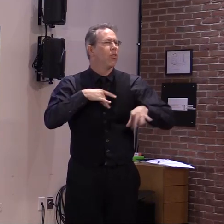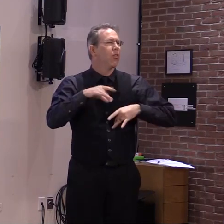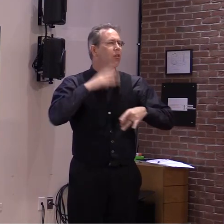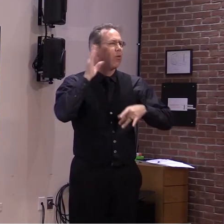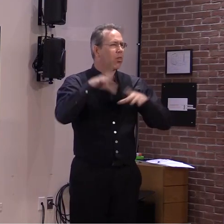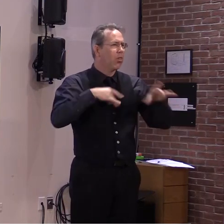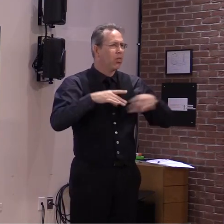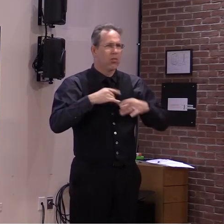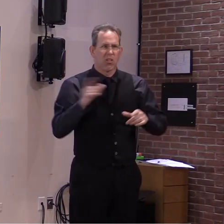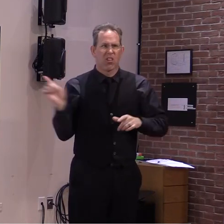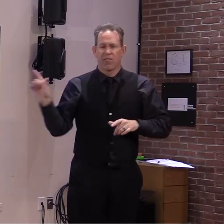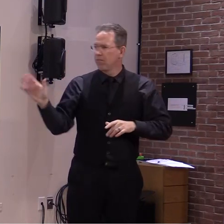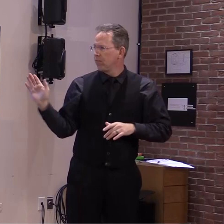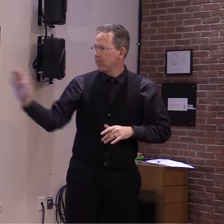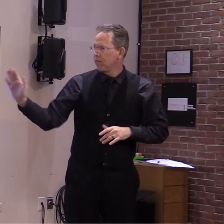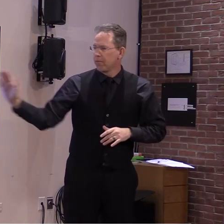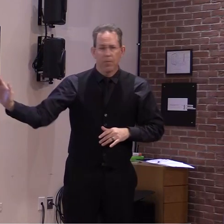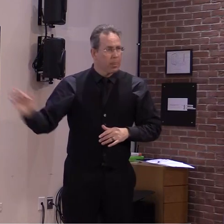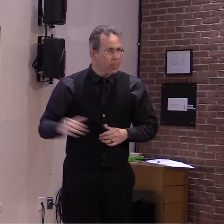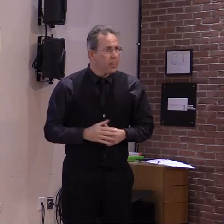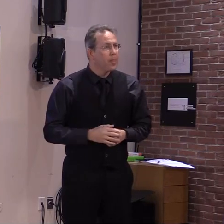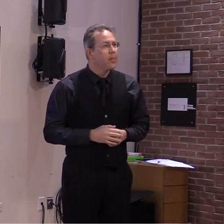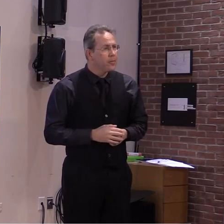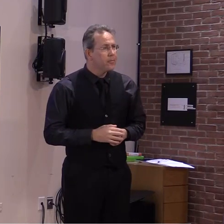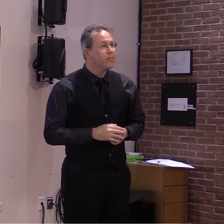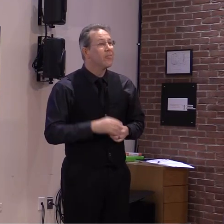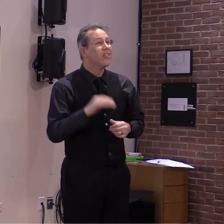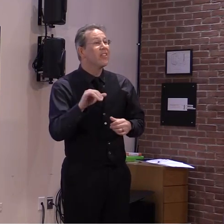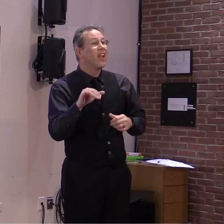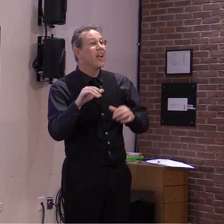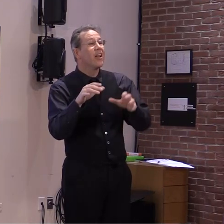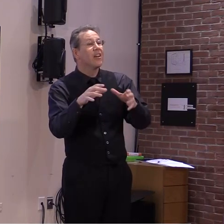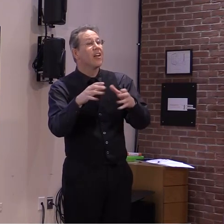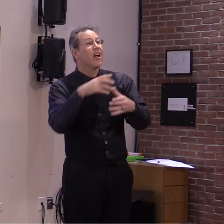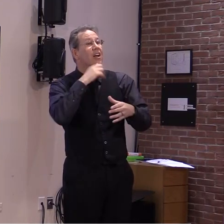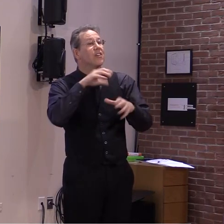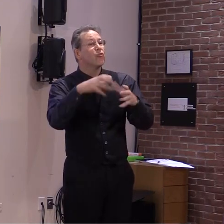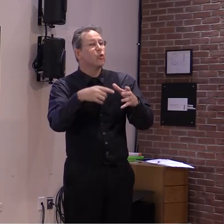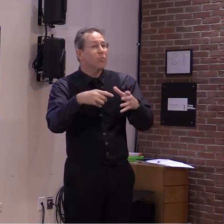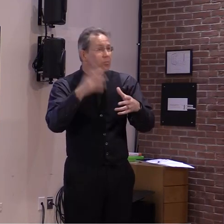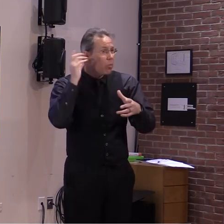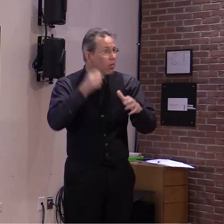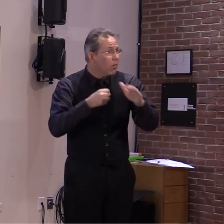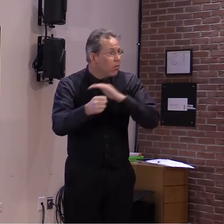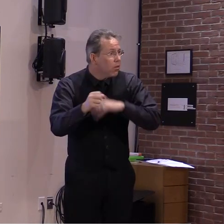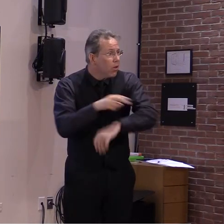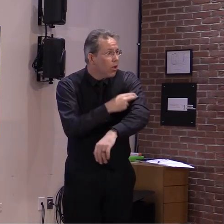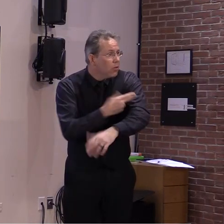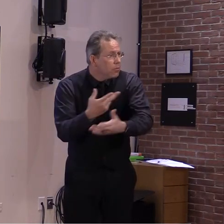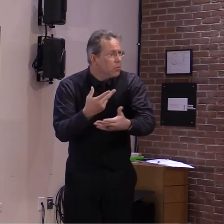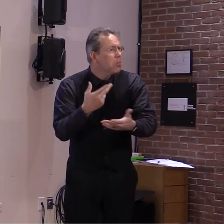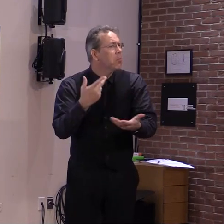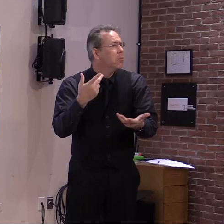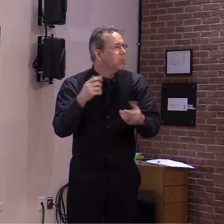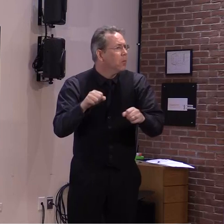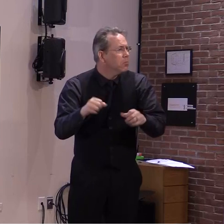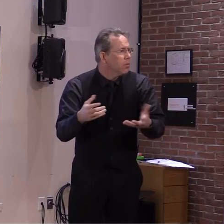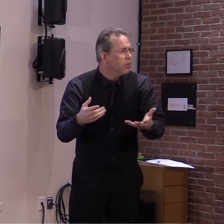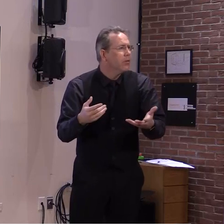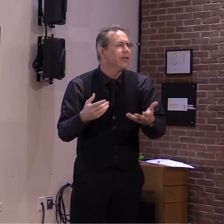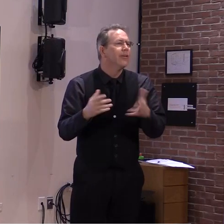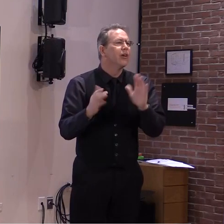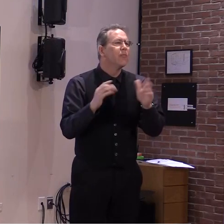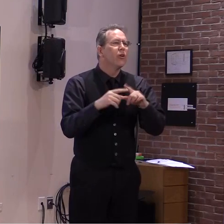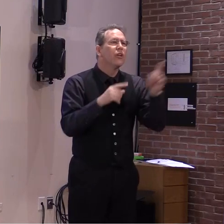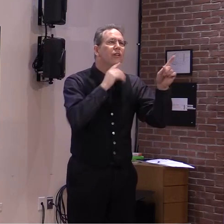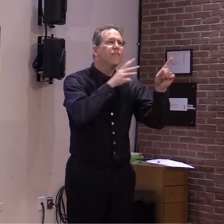but at the same time, their risk of hospitalization is lower than 30-year-olds, certainly lower than 40, 50, and